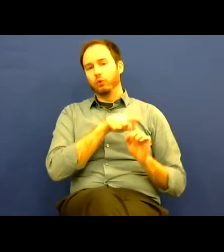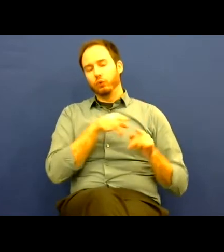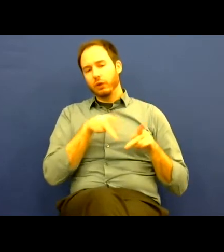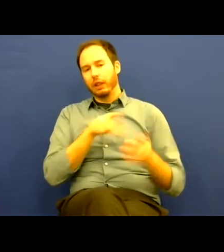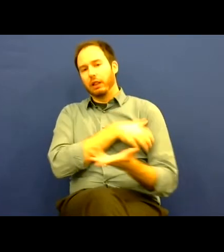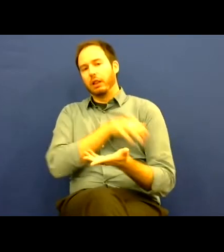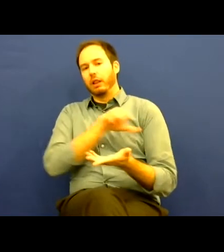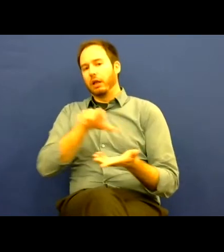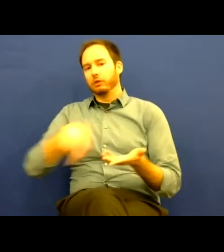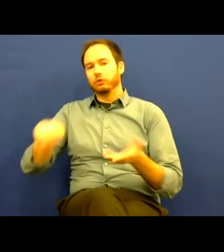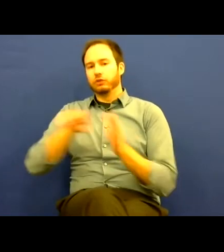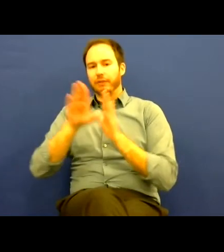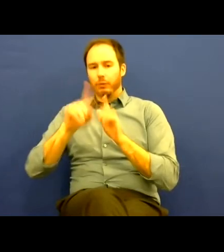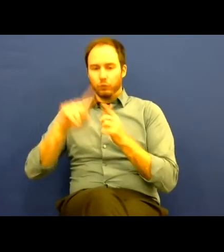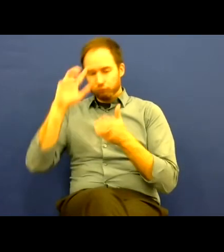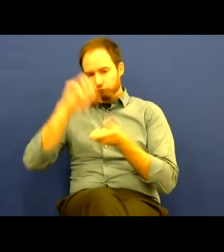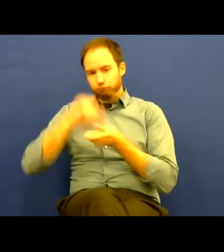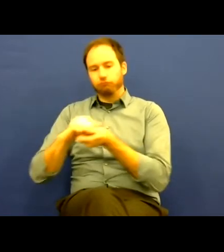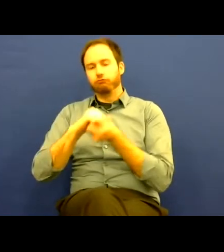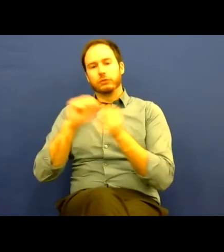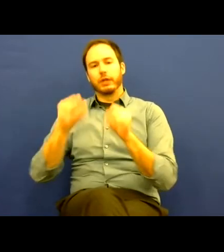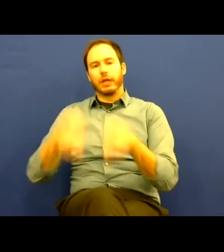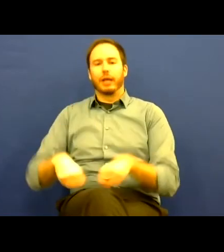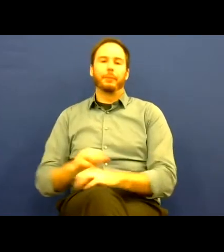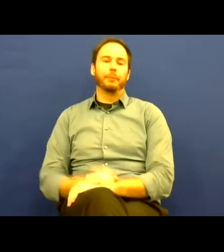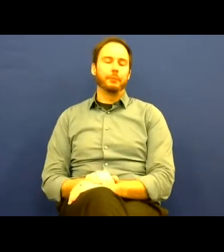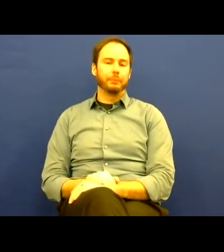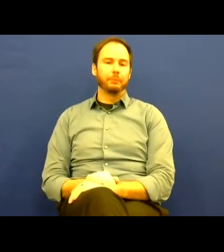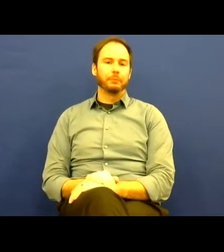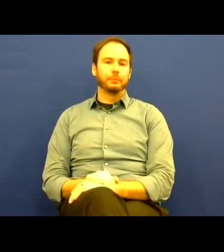developers to work together and do that. So.